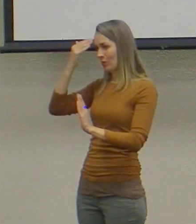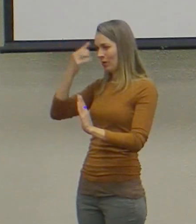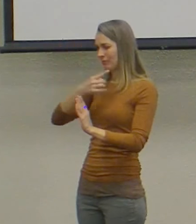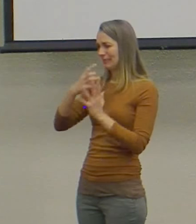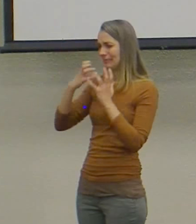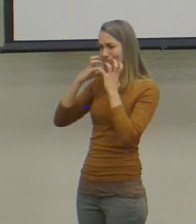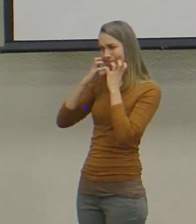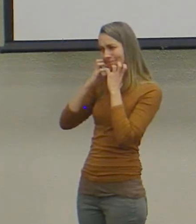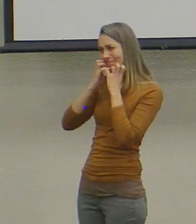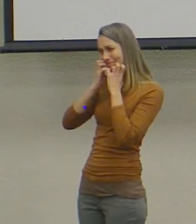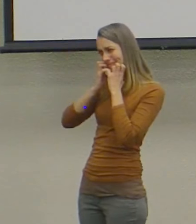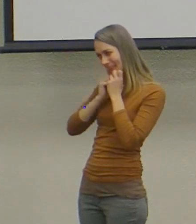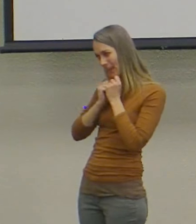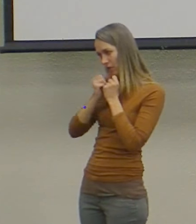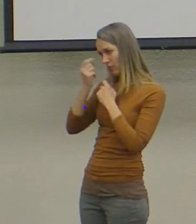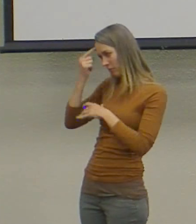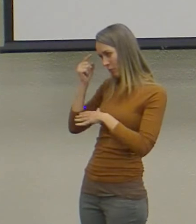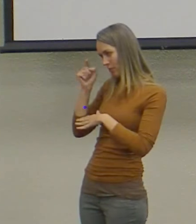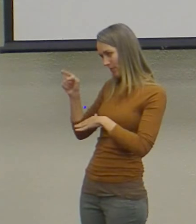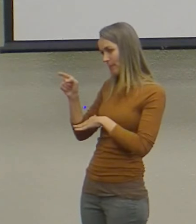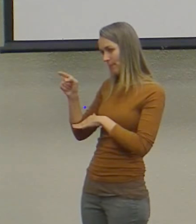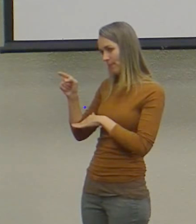cared for him.